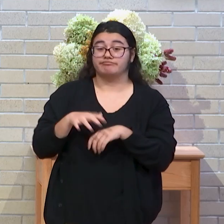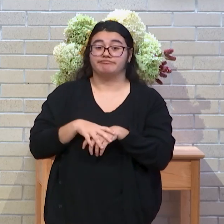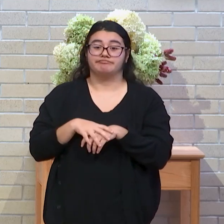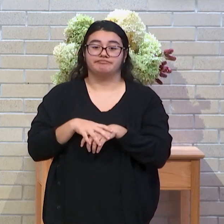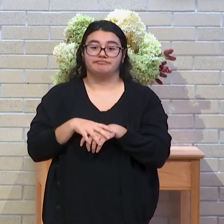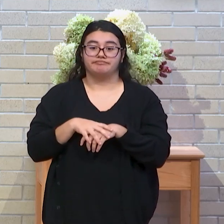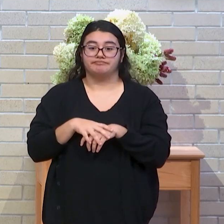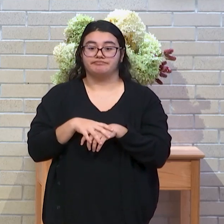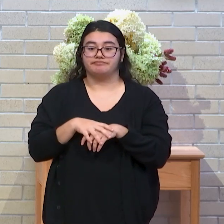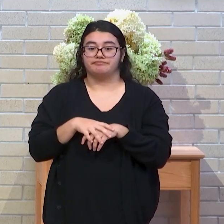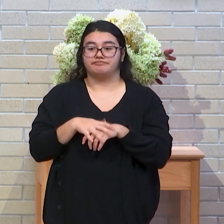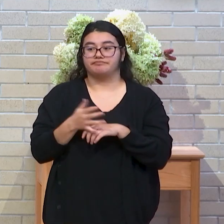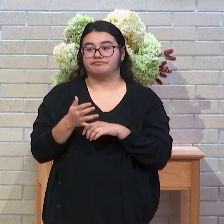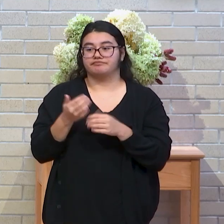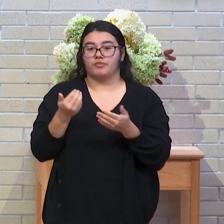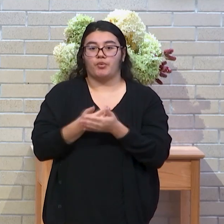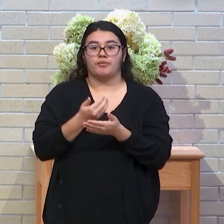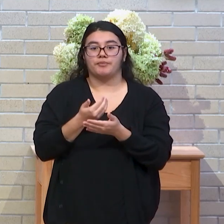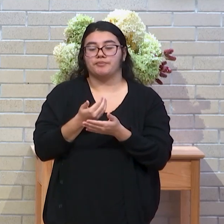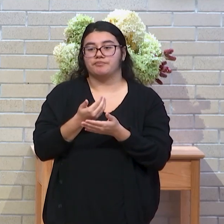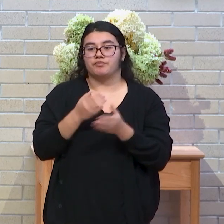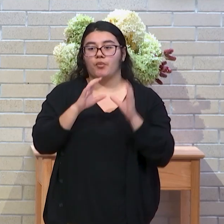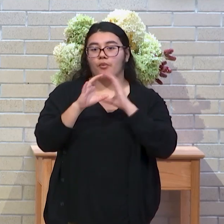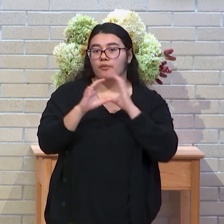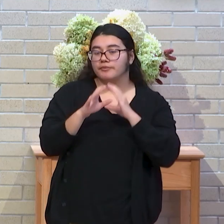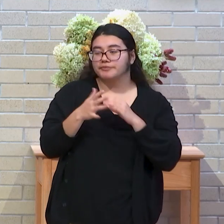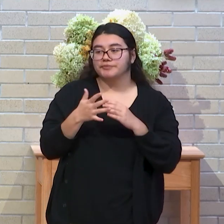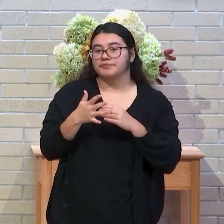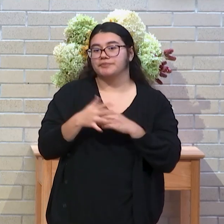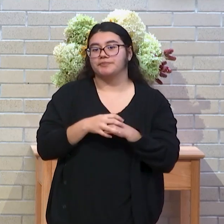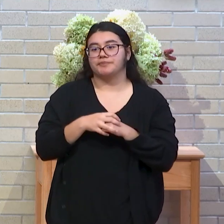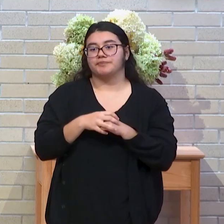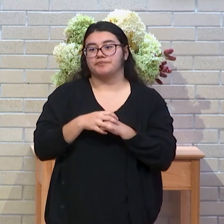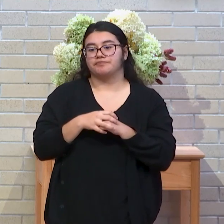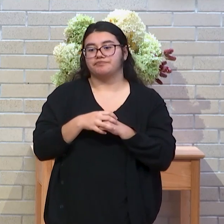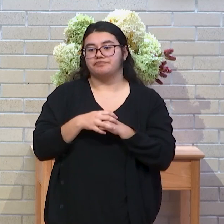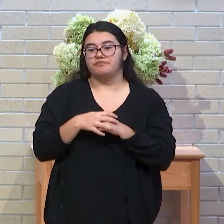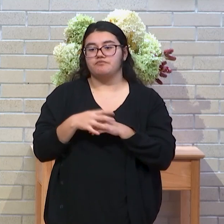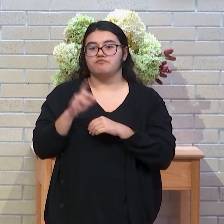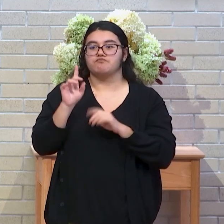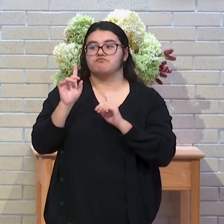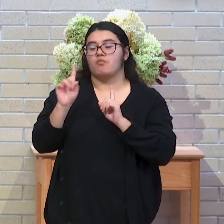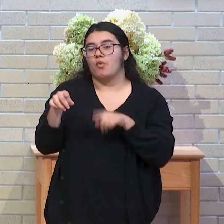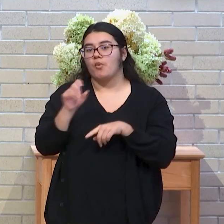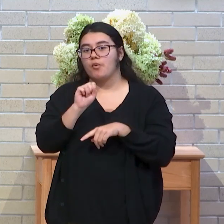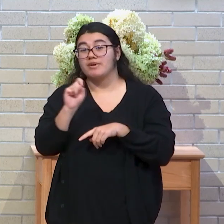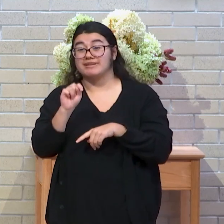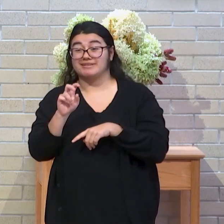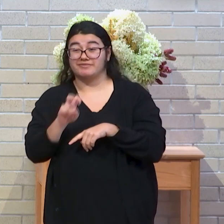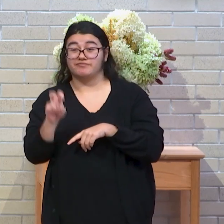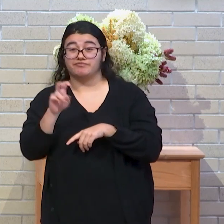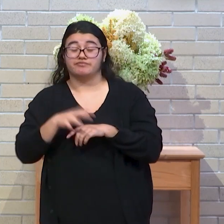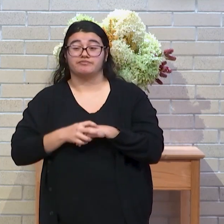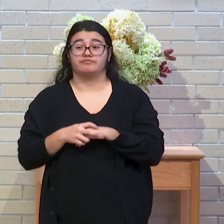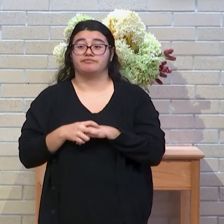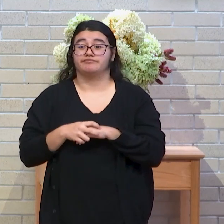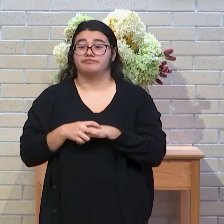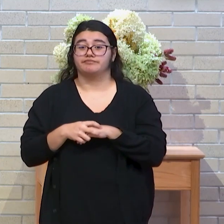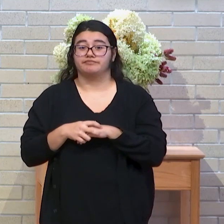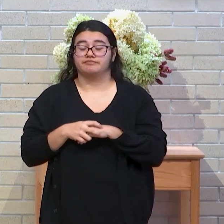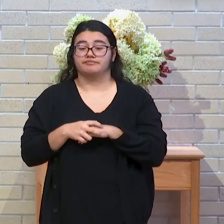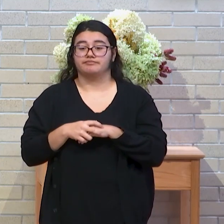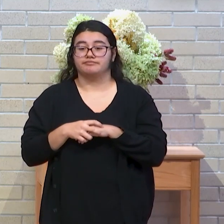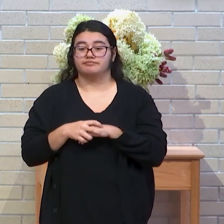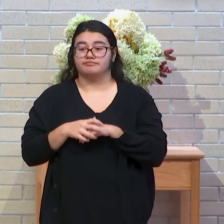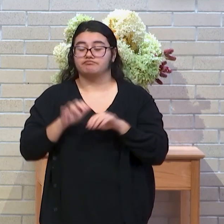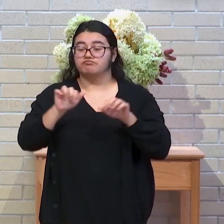For some people, it's SST. For some people, it's moving across the world for all of college or to live. In whatever form it takes, finding ways to challenge yourself